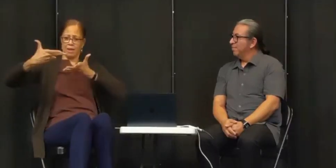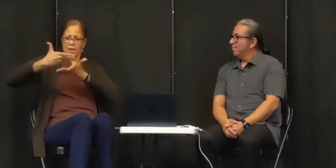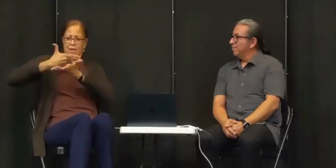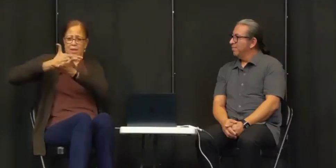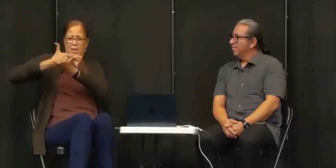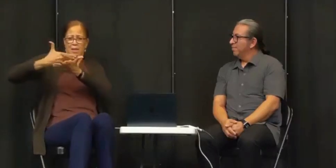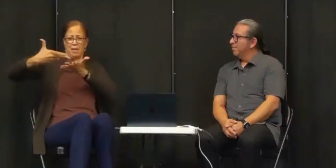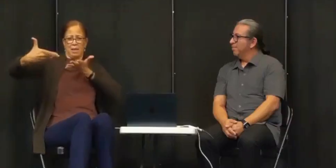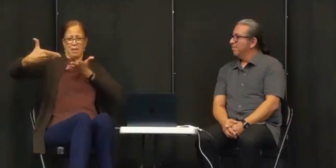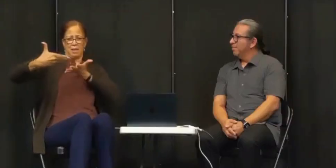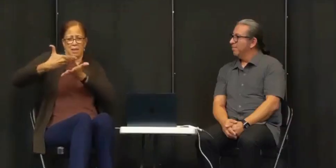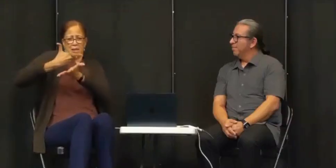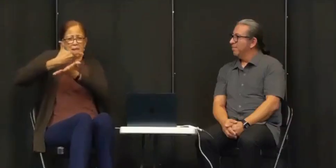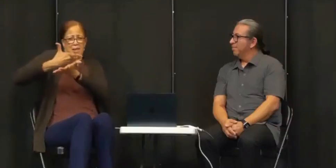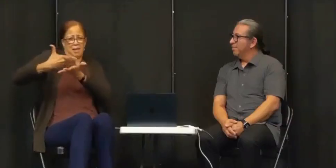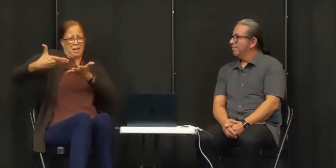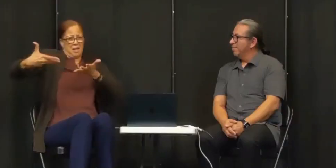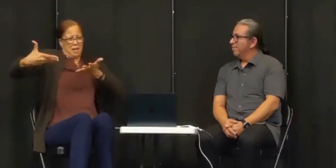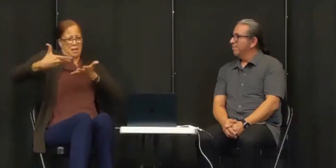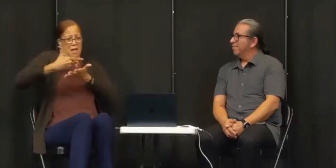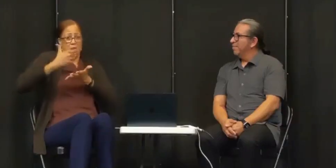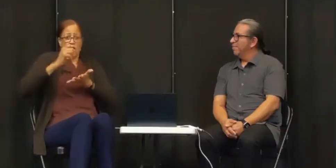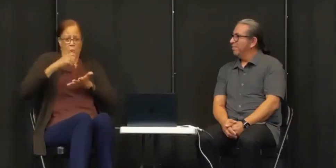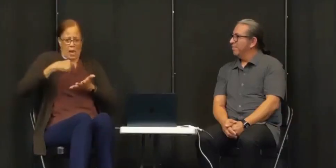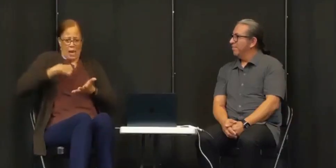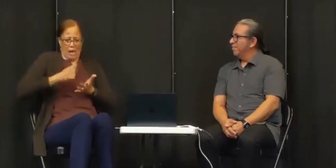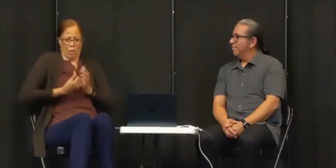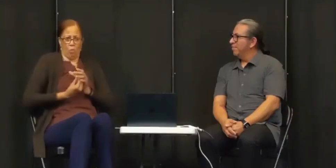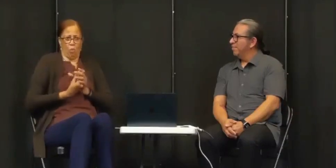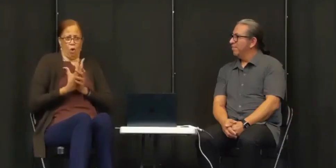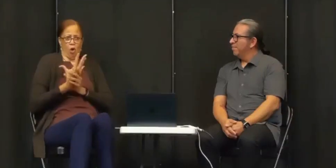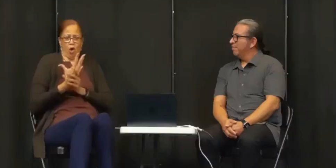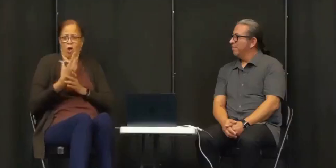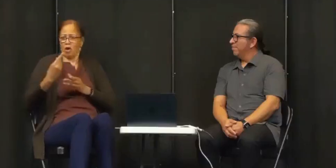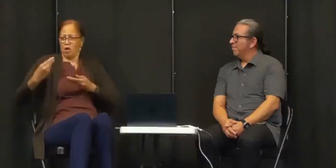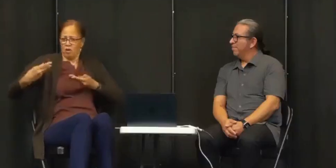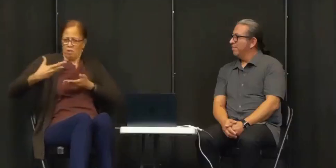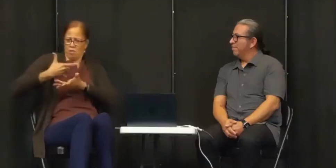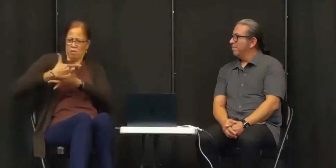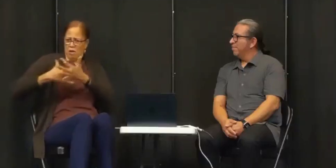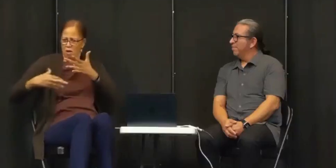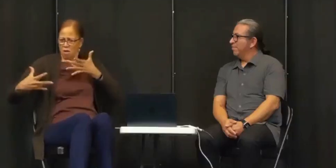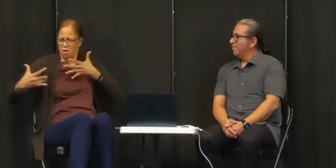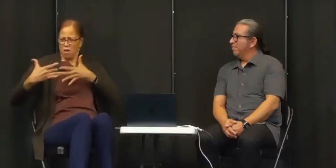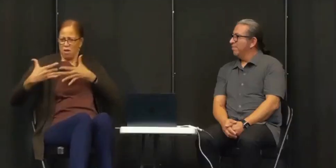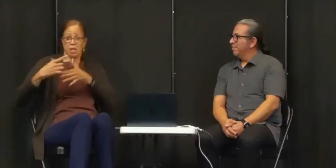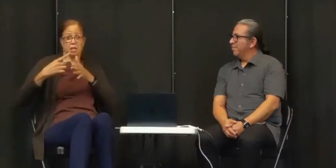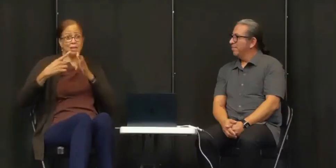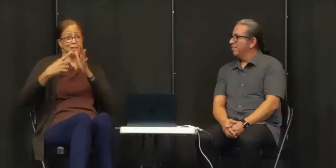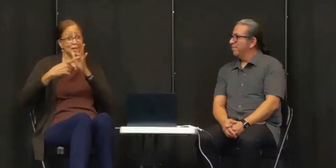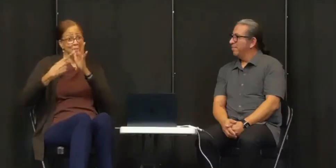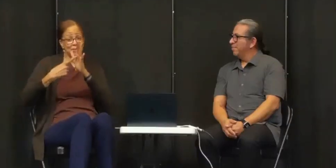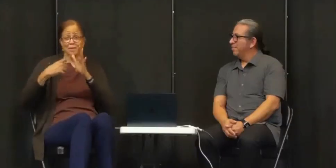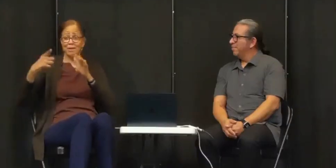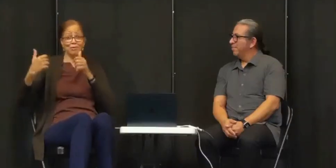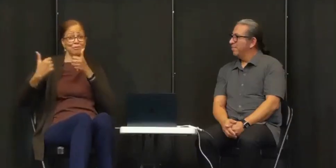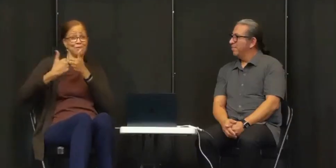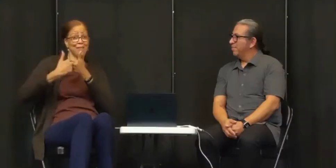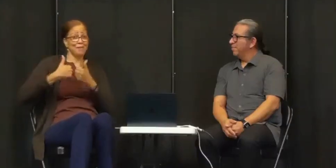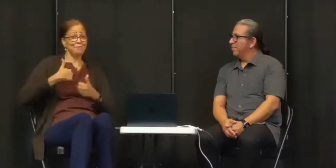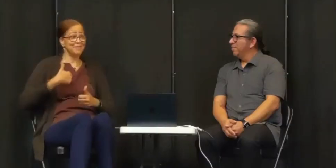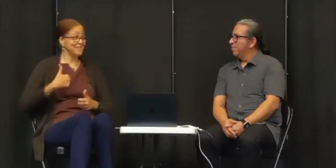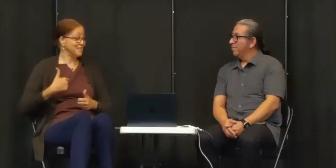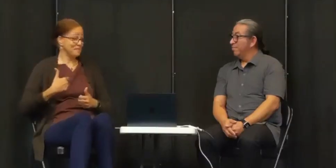spiritual family, whatever you want to call it, but that give and take, that connection allows you to grow, to feed each other.